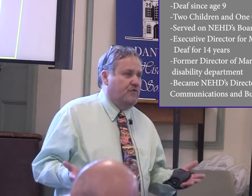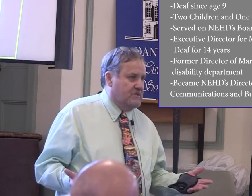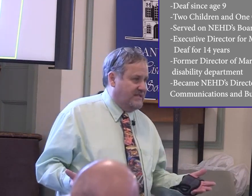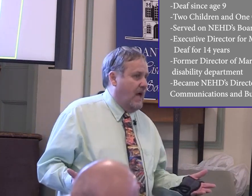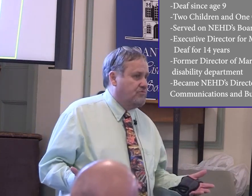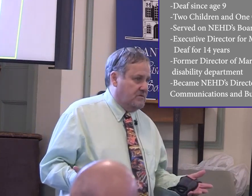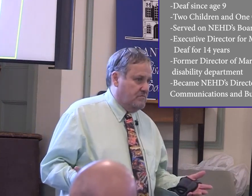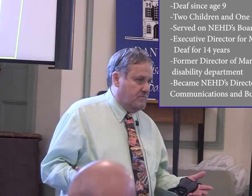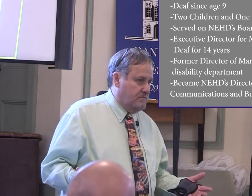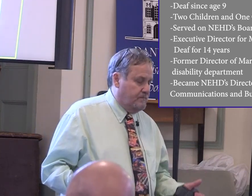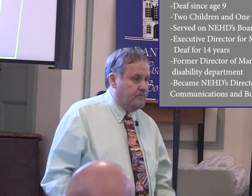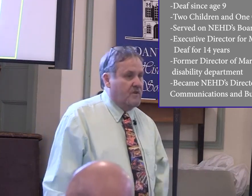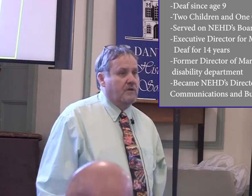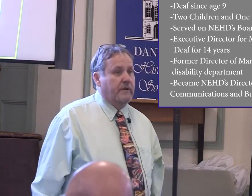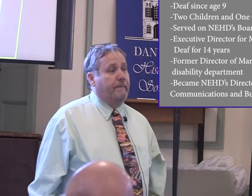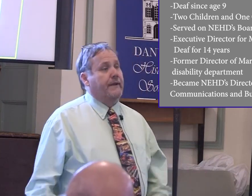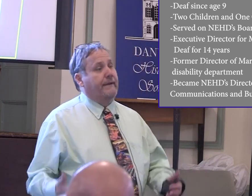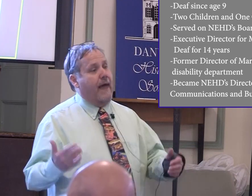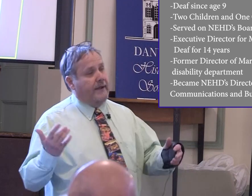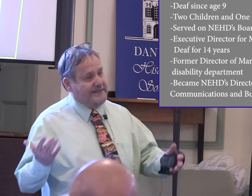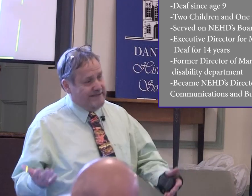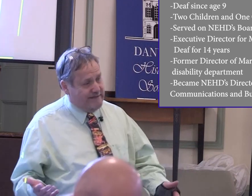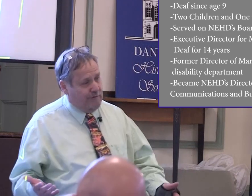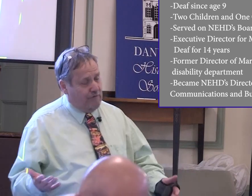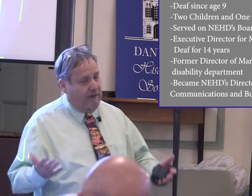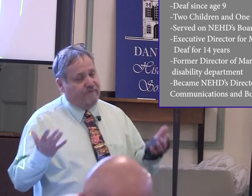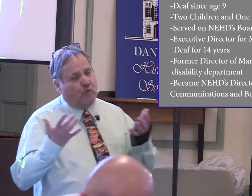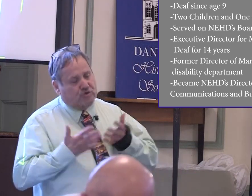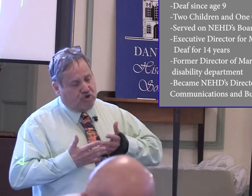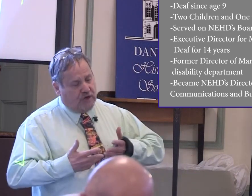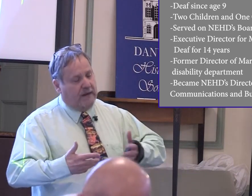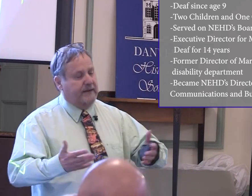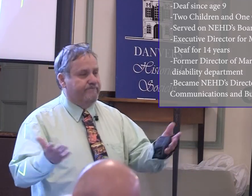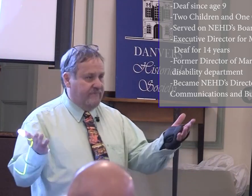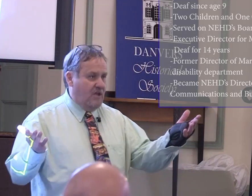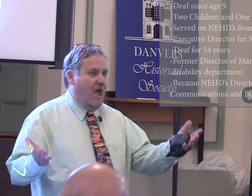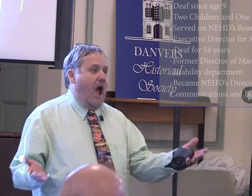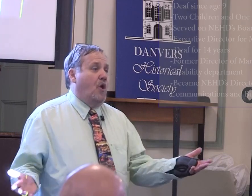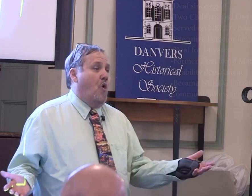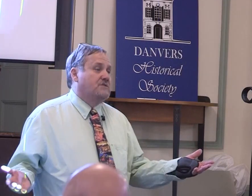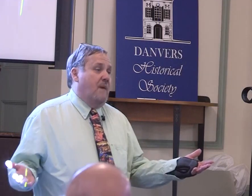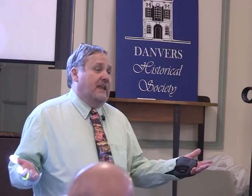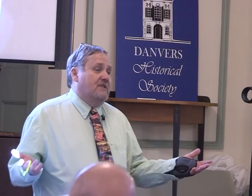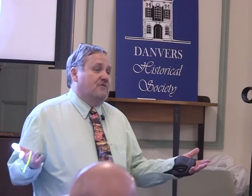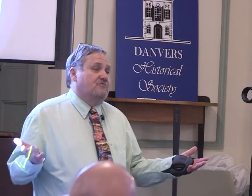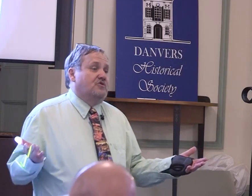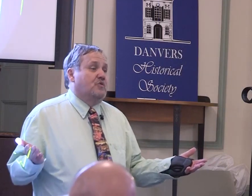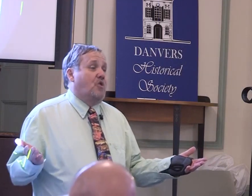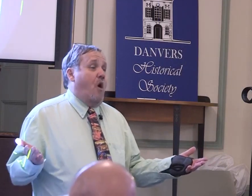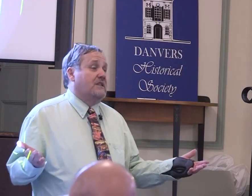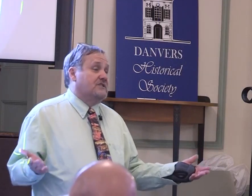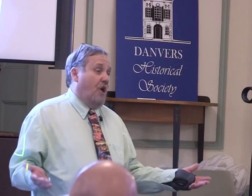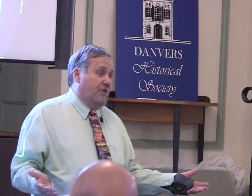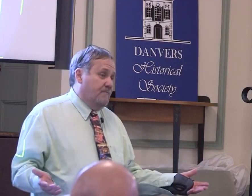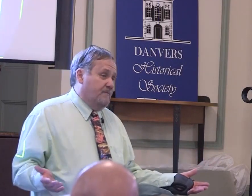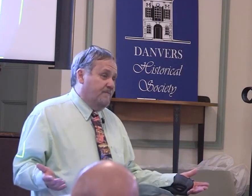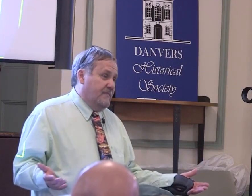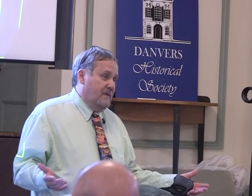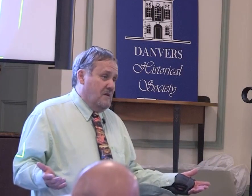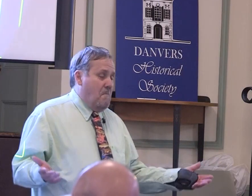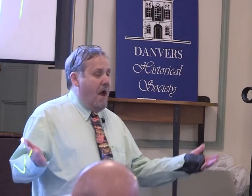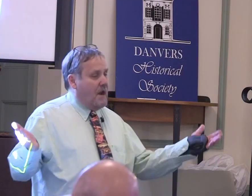because I've heard sound. But at 9 years old, unfortunately, I lost my hearing due to a doctor's